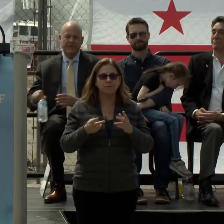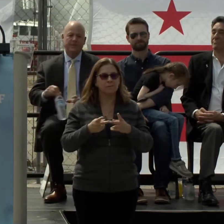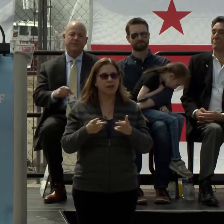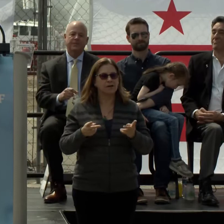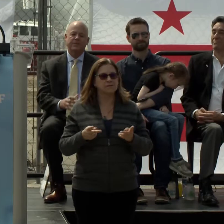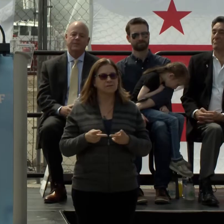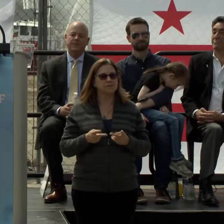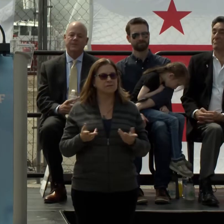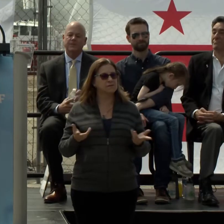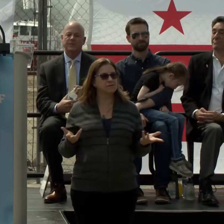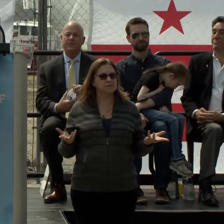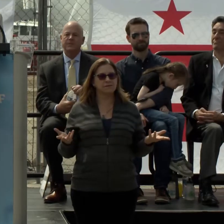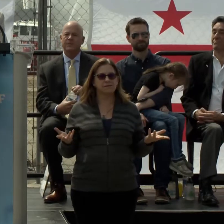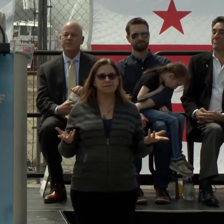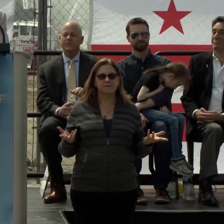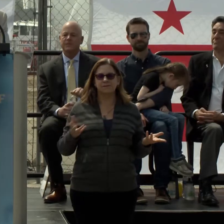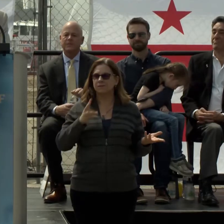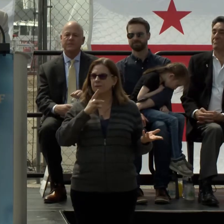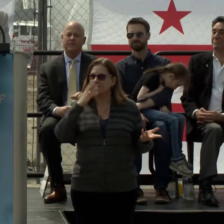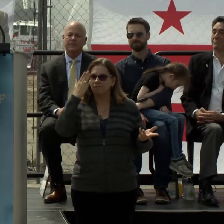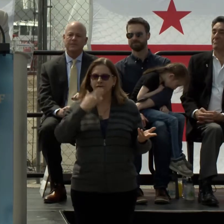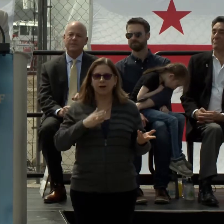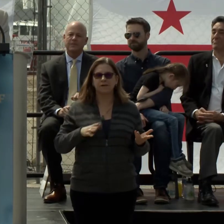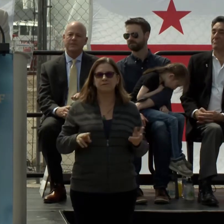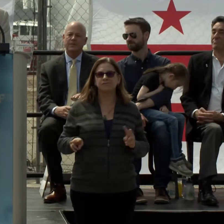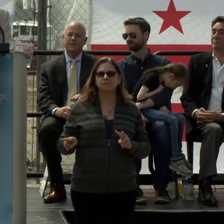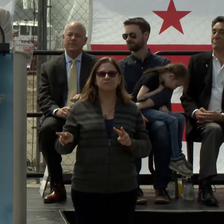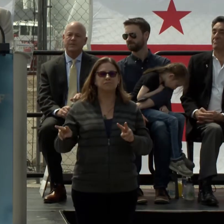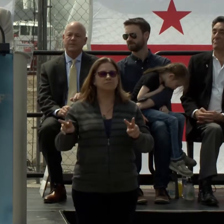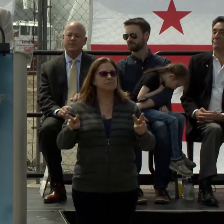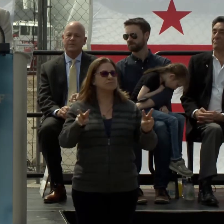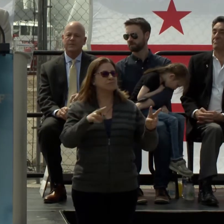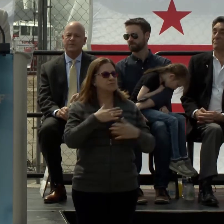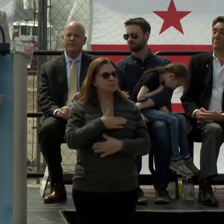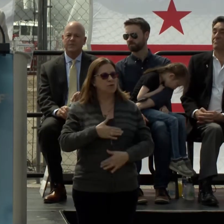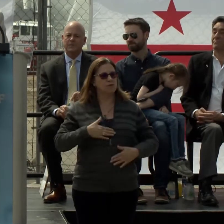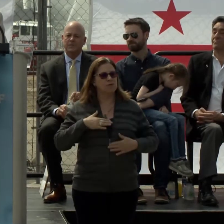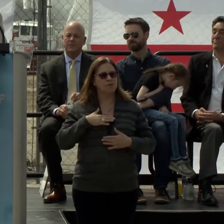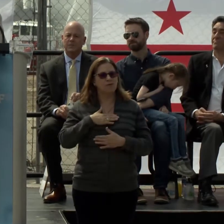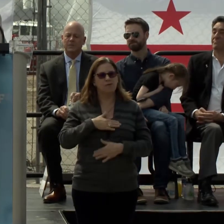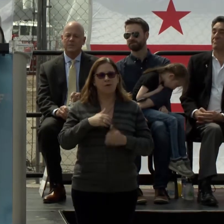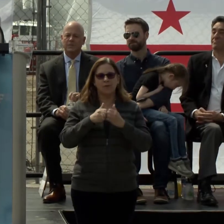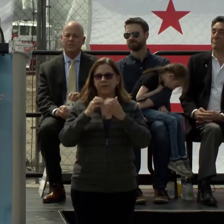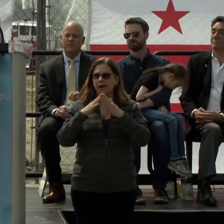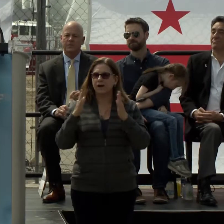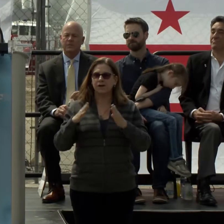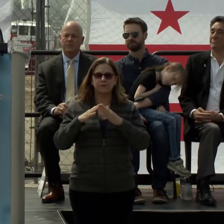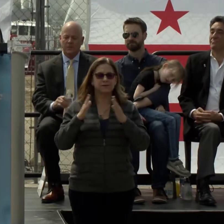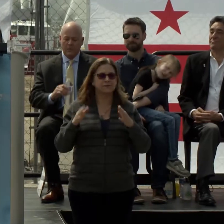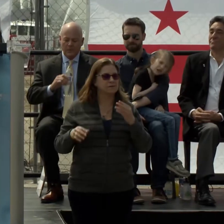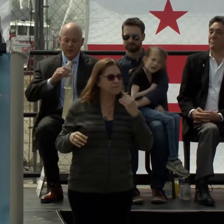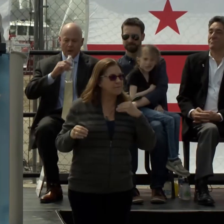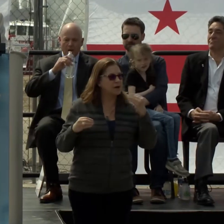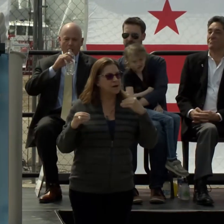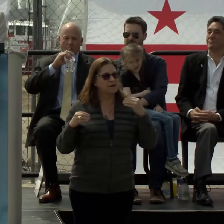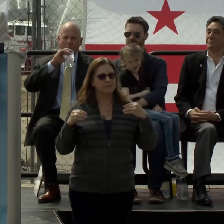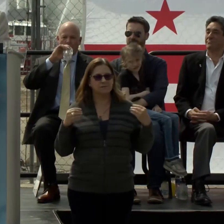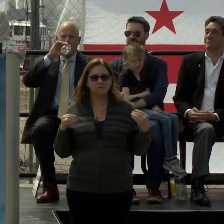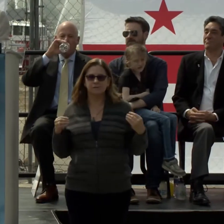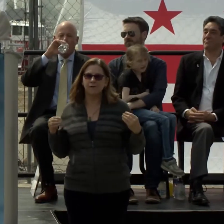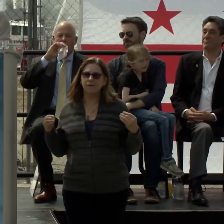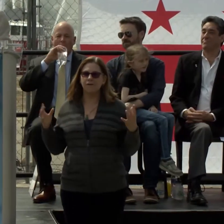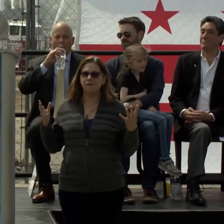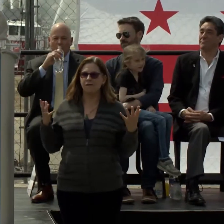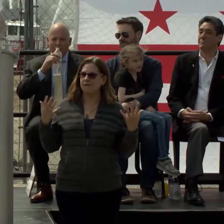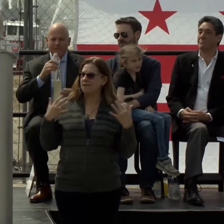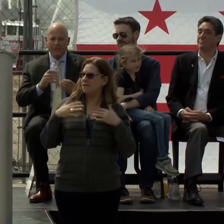waterfront, replete with everything from housing to entertainment. It is not